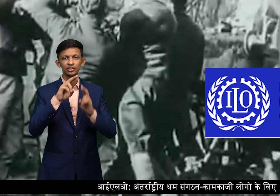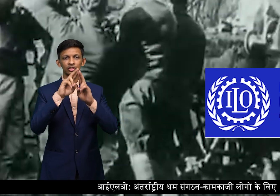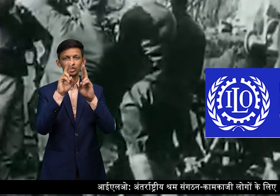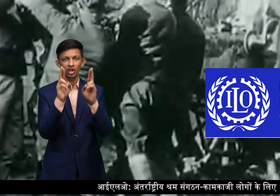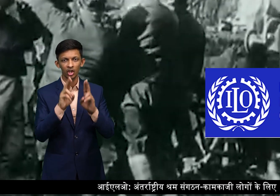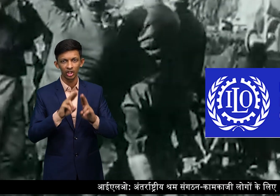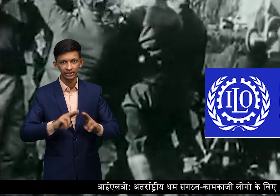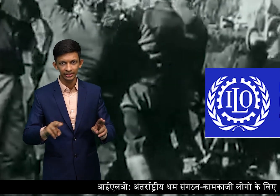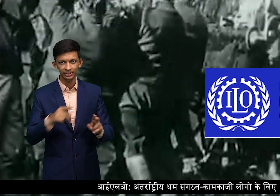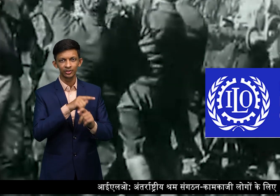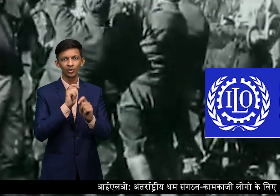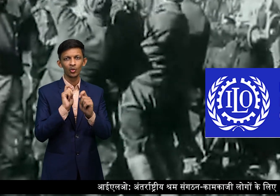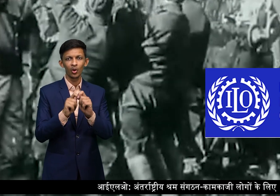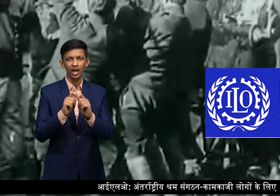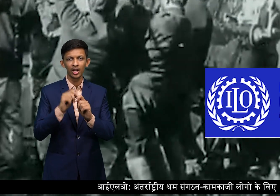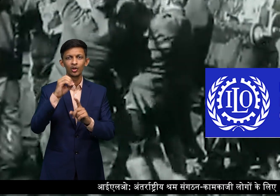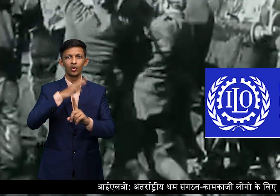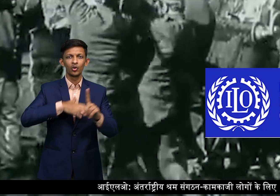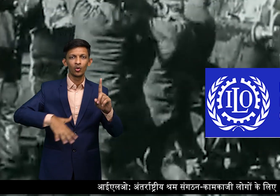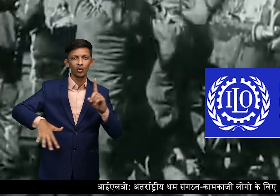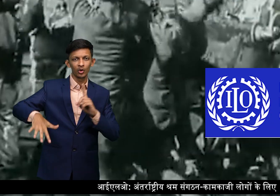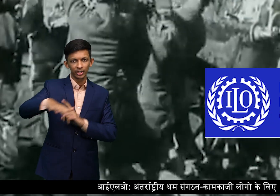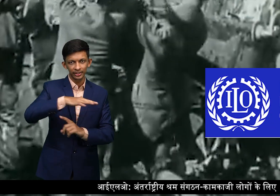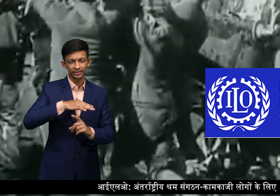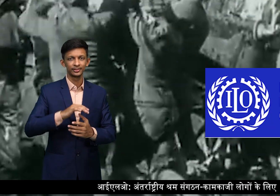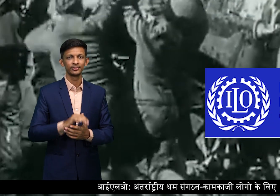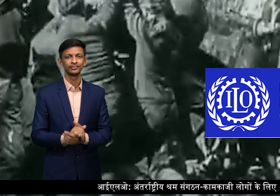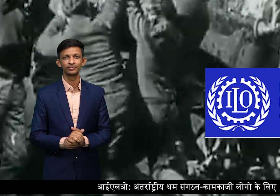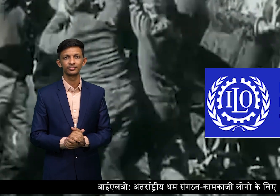ILO, International Labour Organization